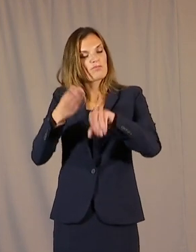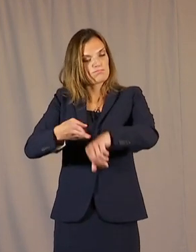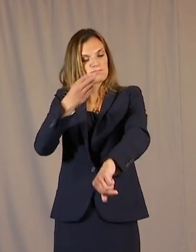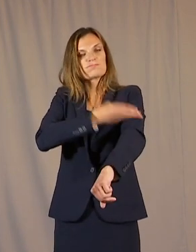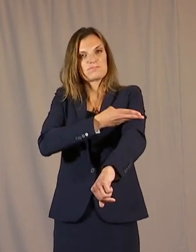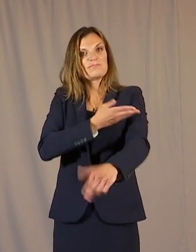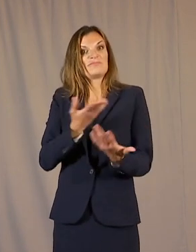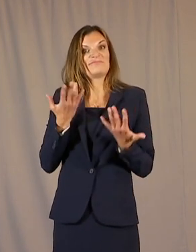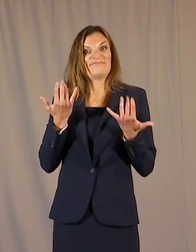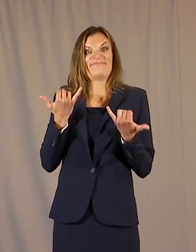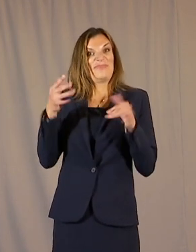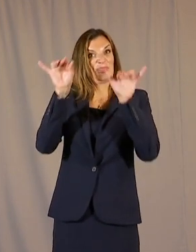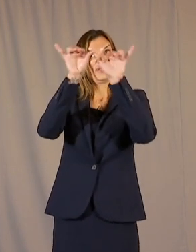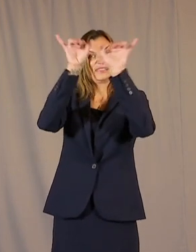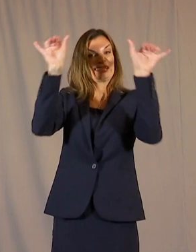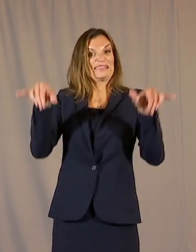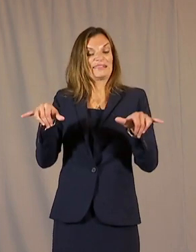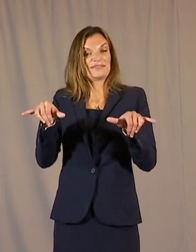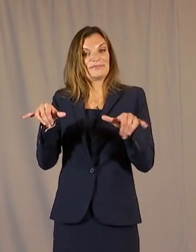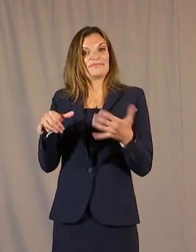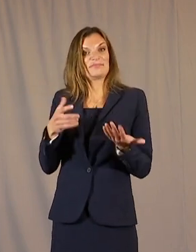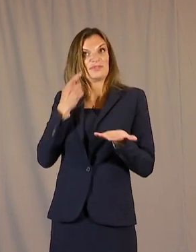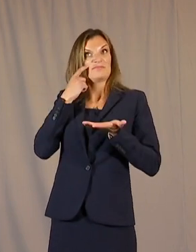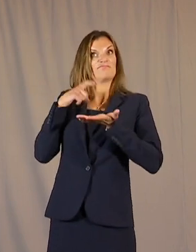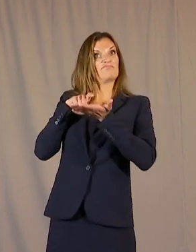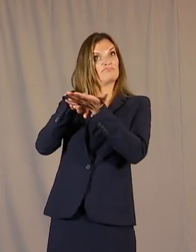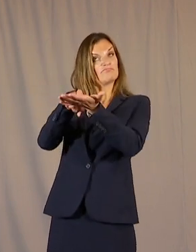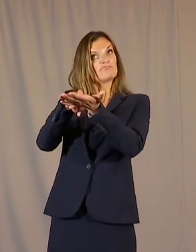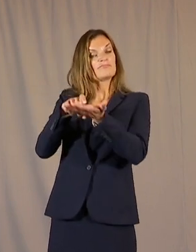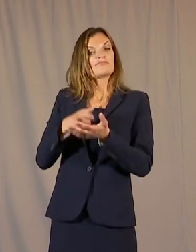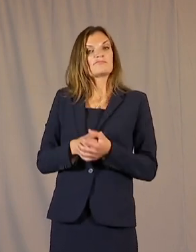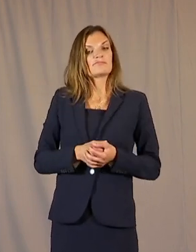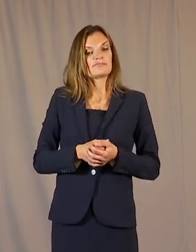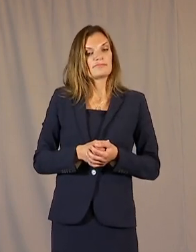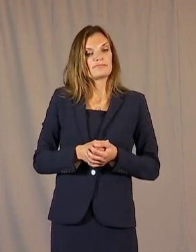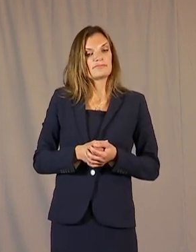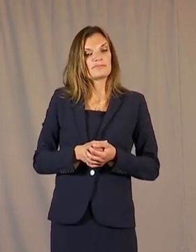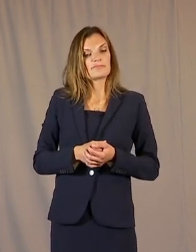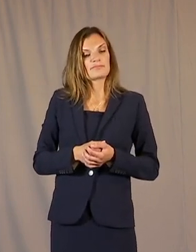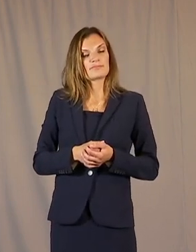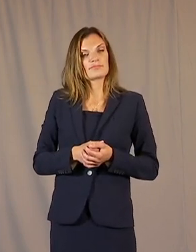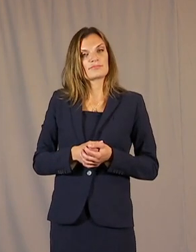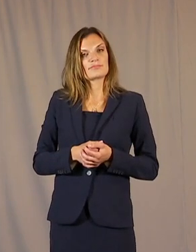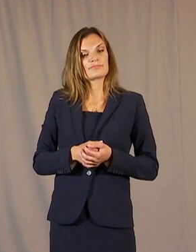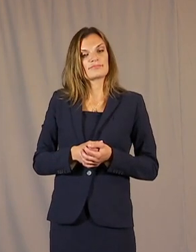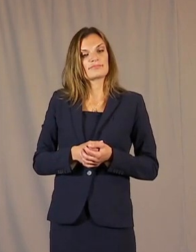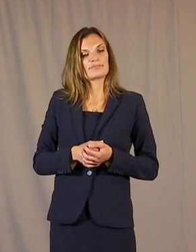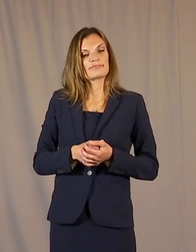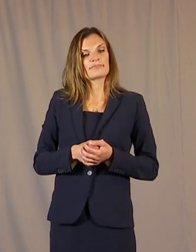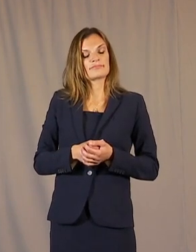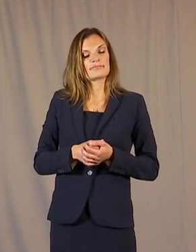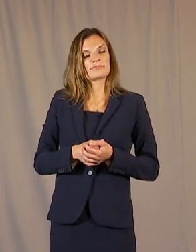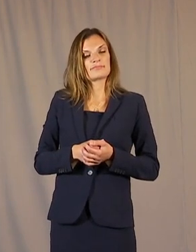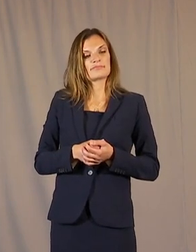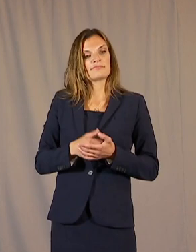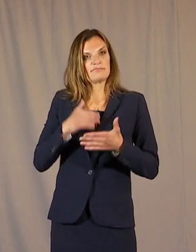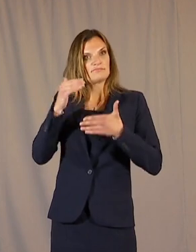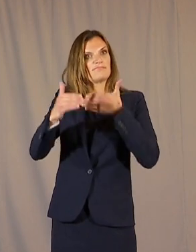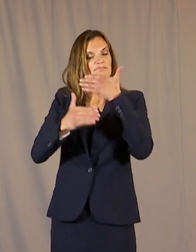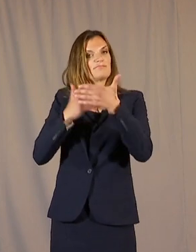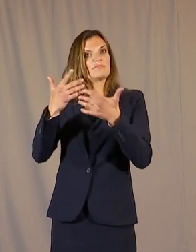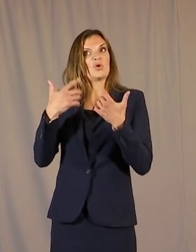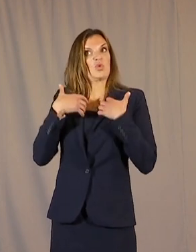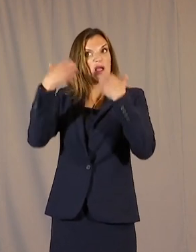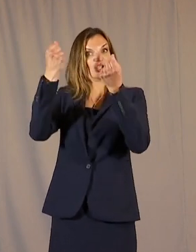are functioning very, very courageously, and systems solutions have to